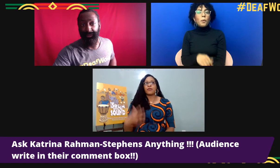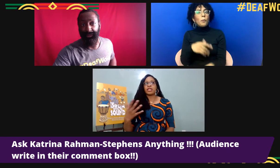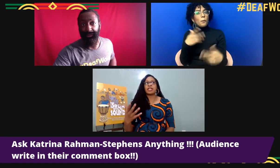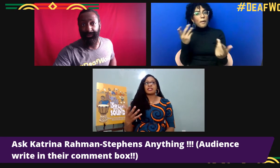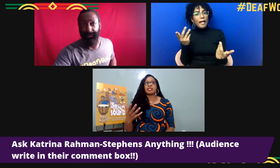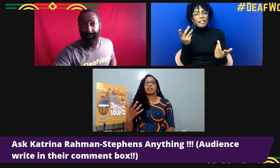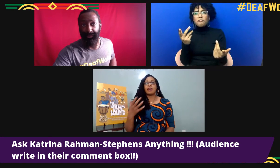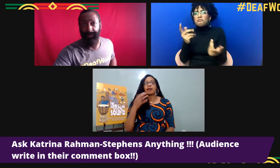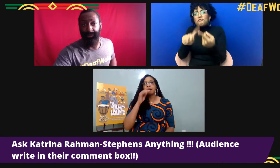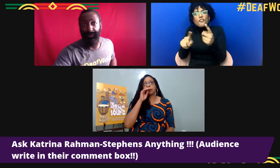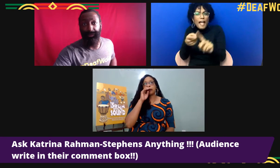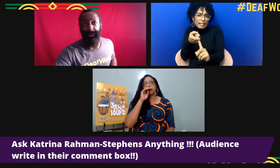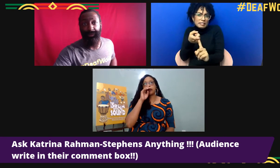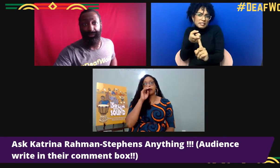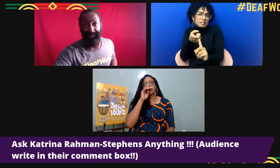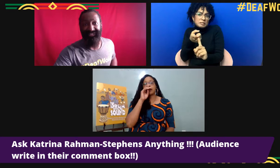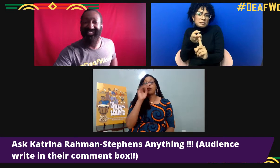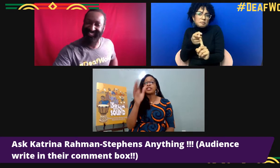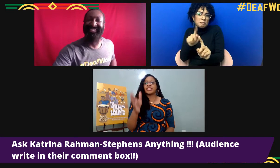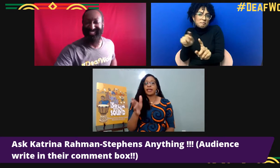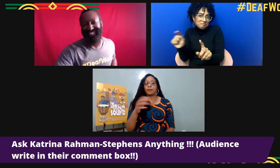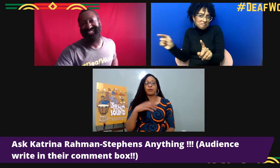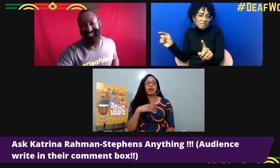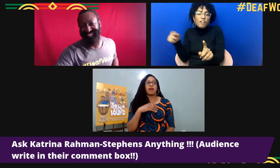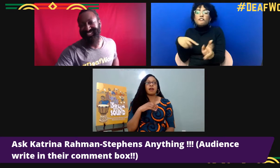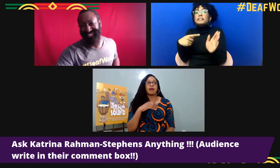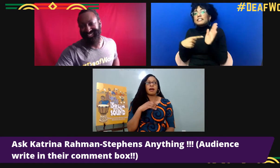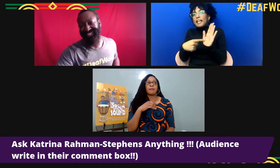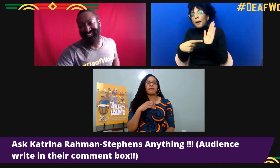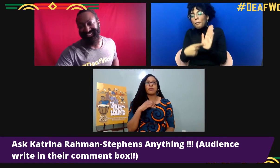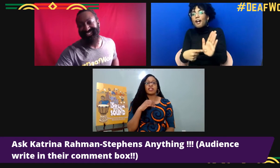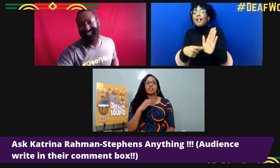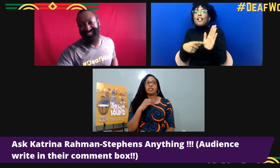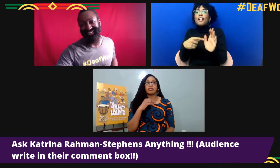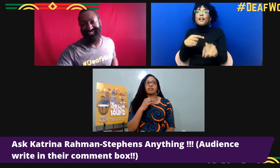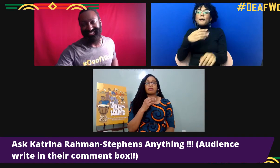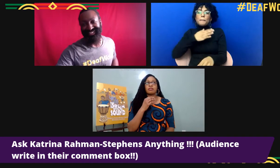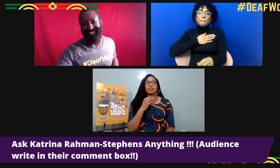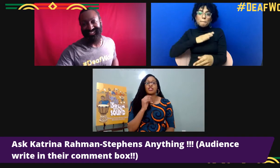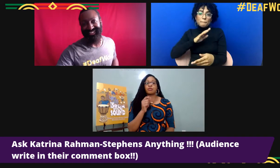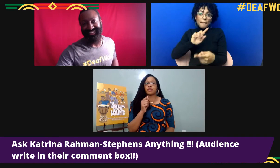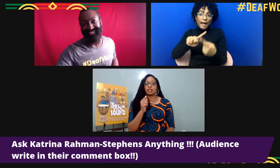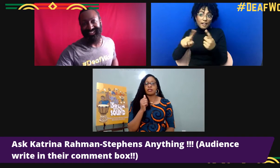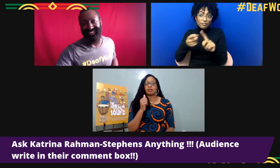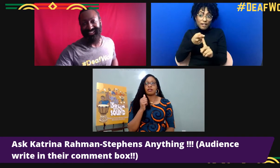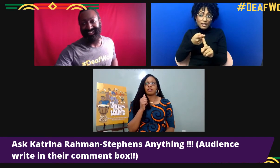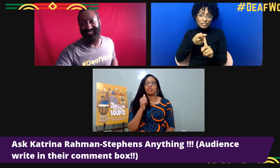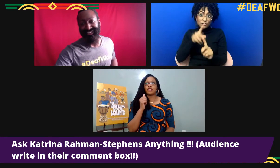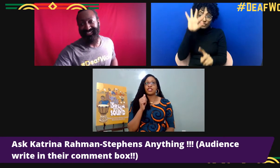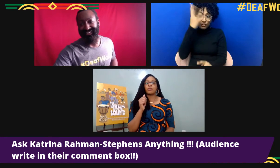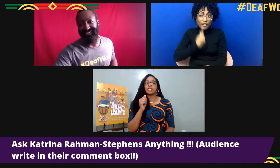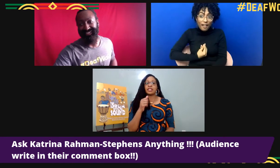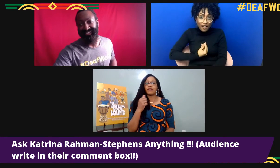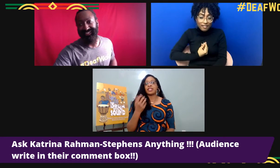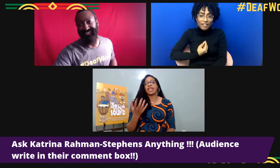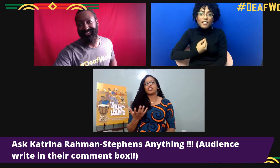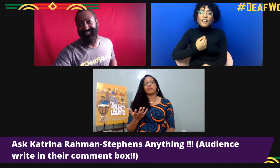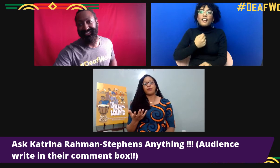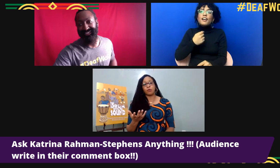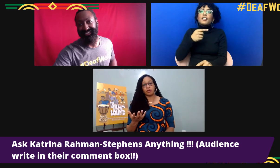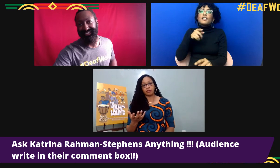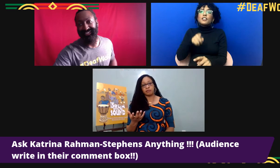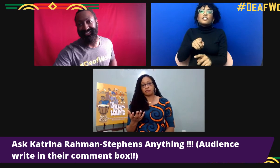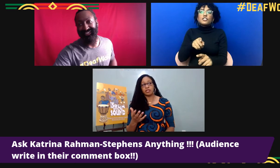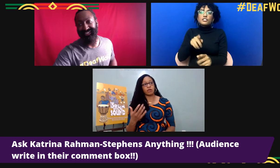we're friends. For an example, my friend Sharia, she went deaf at the